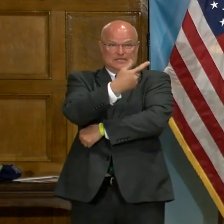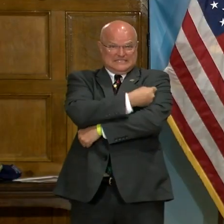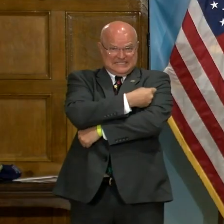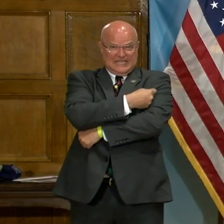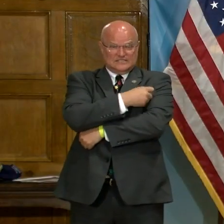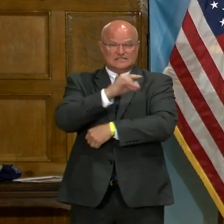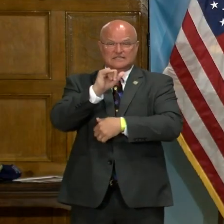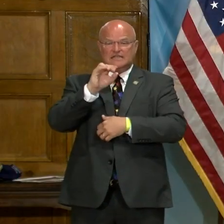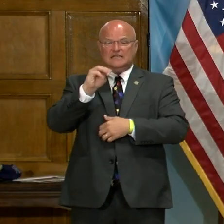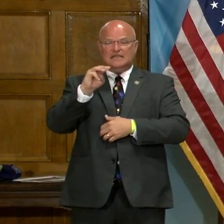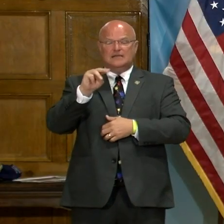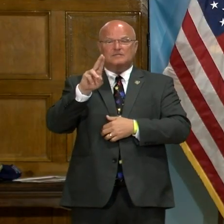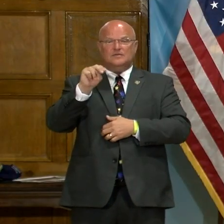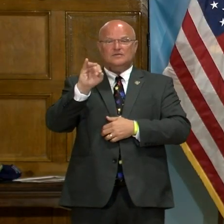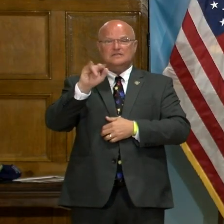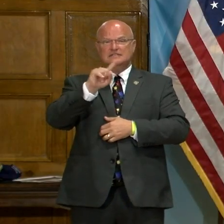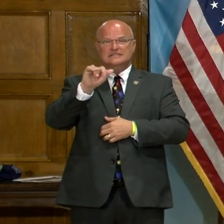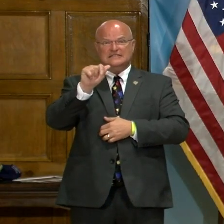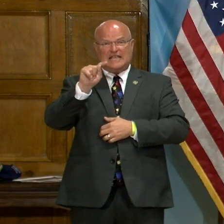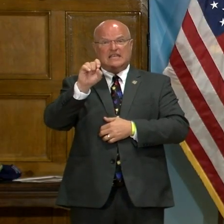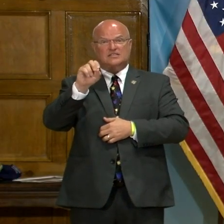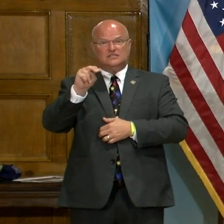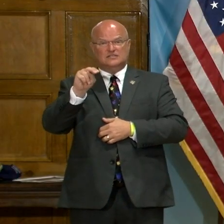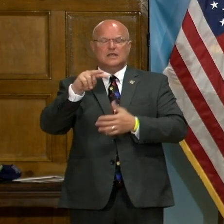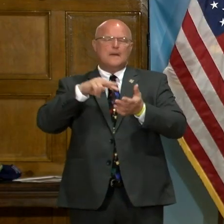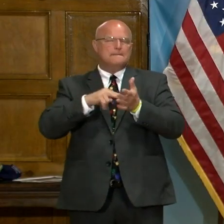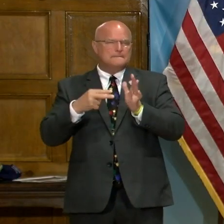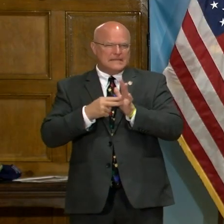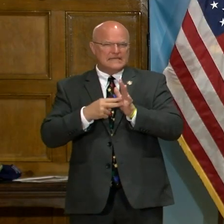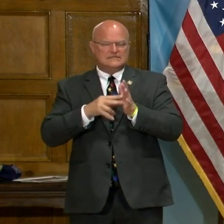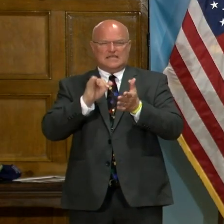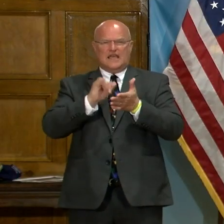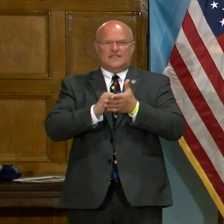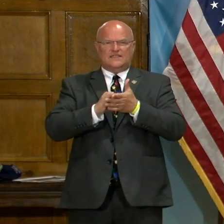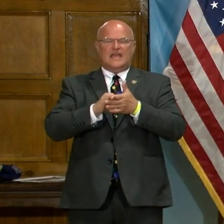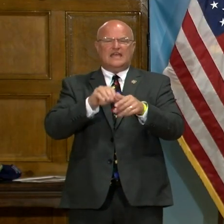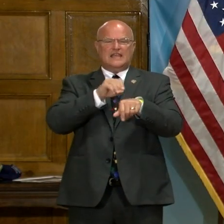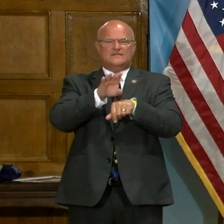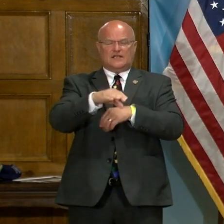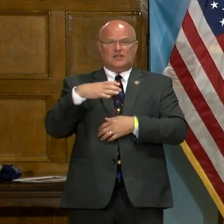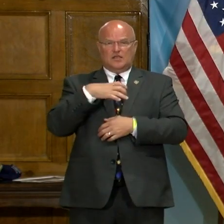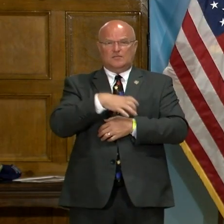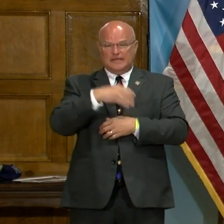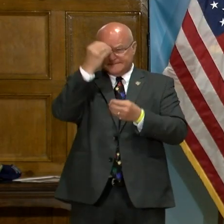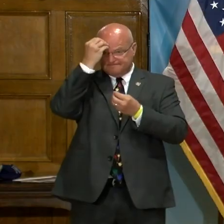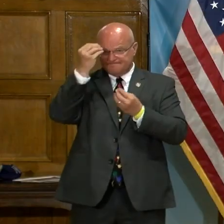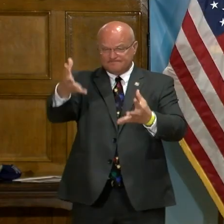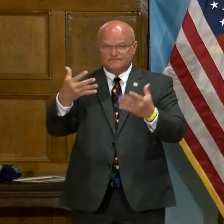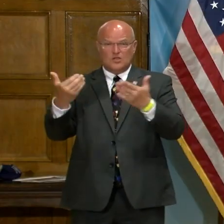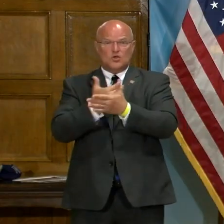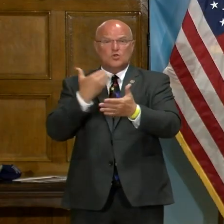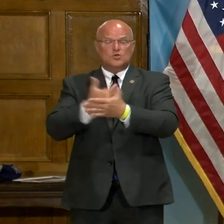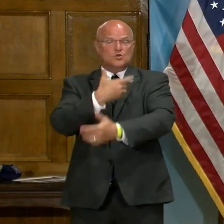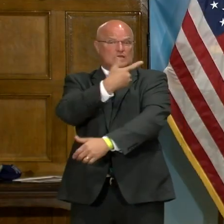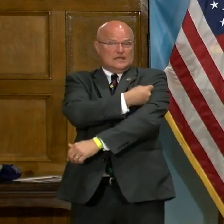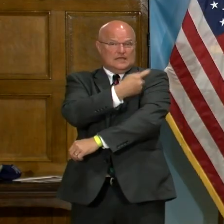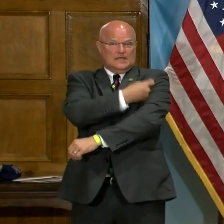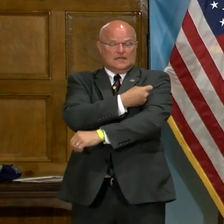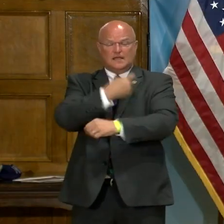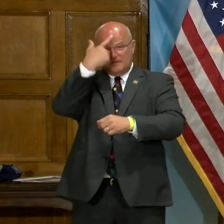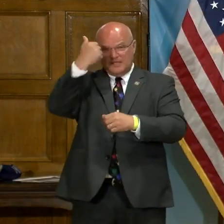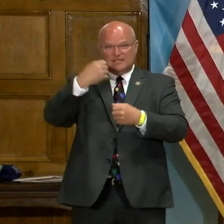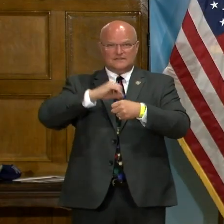Immunization Practices, which means that that advisory committee will give advice on new immunization dealing